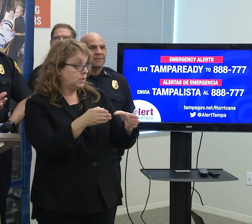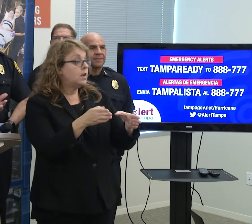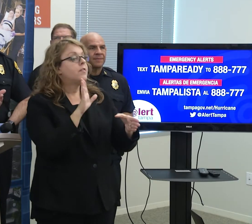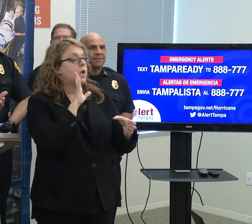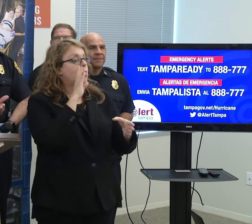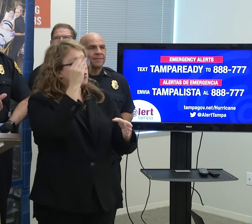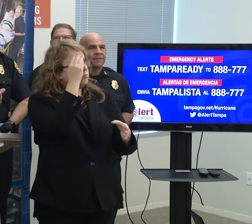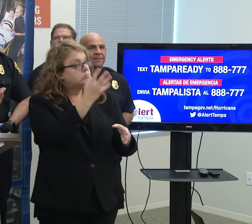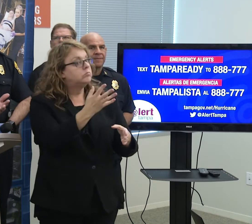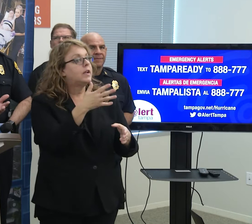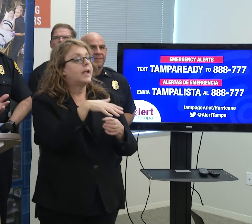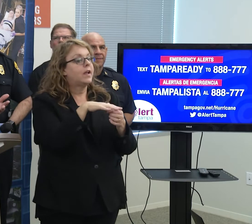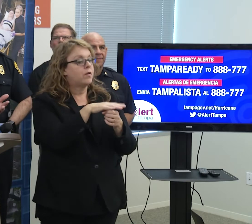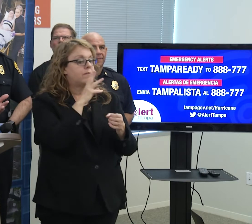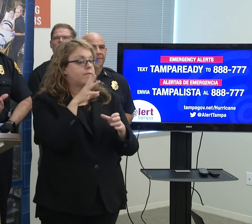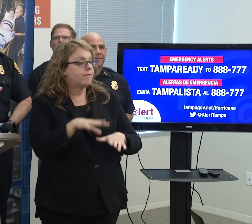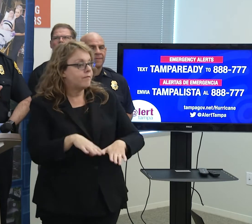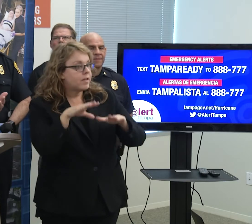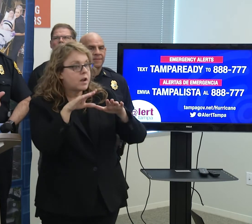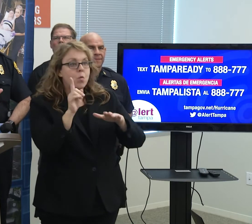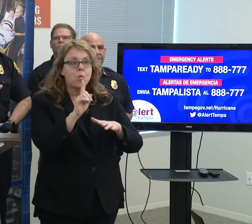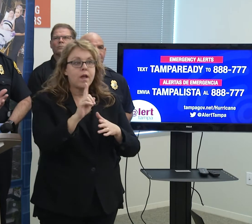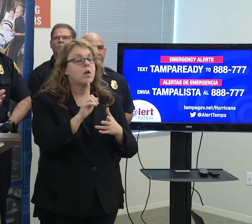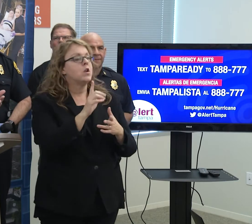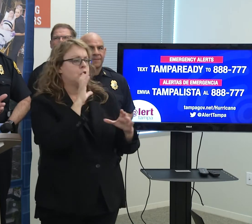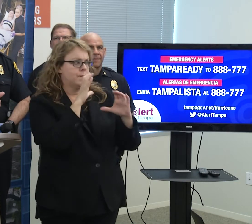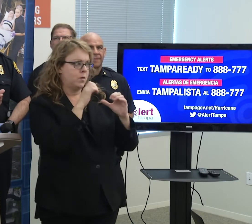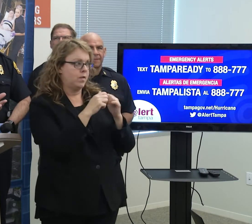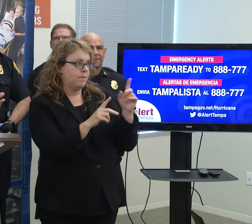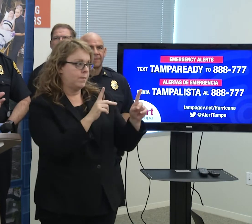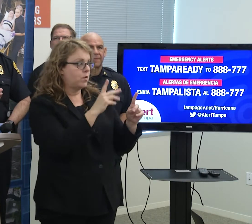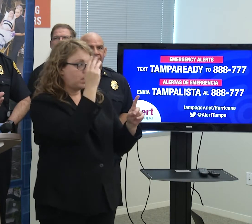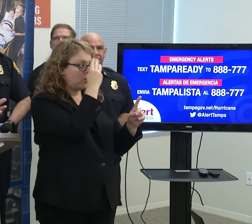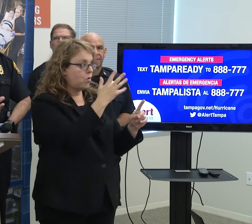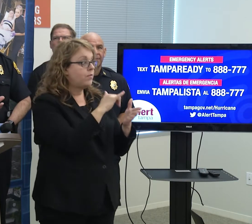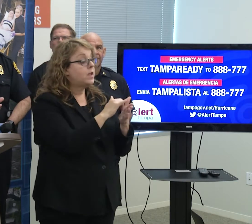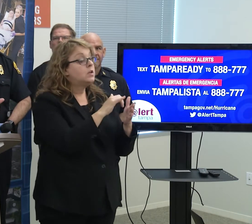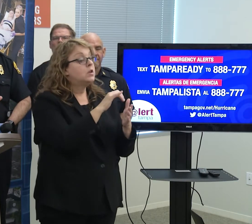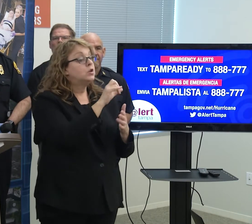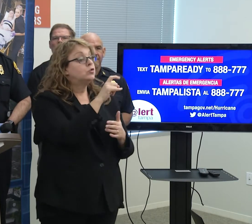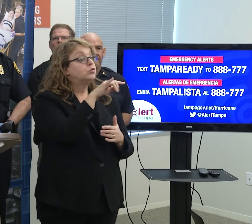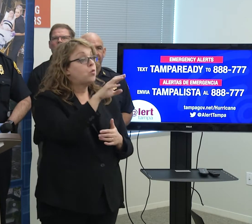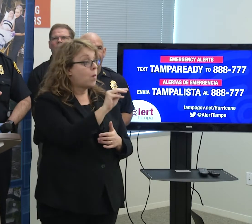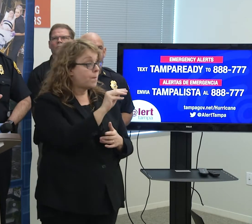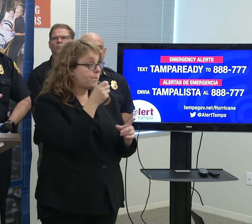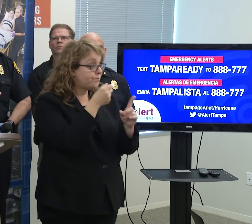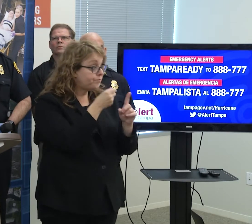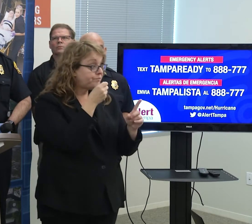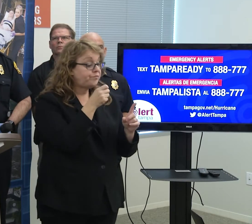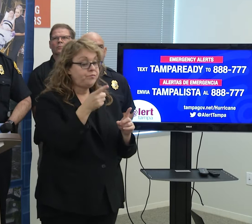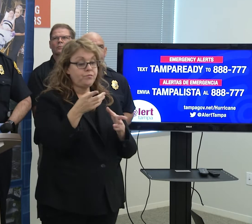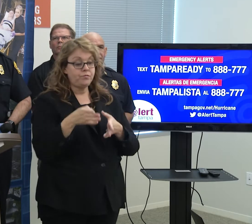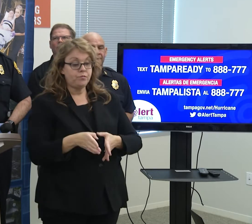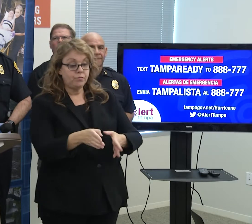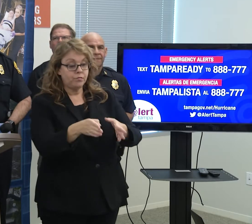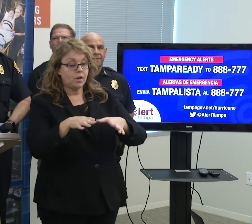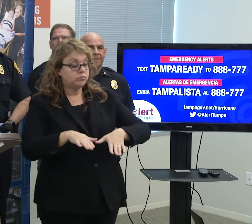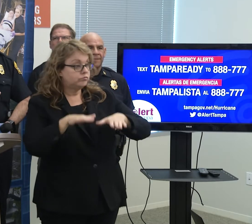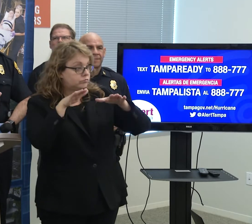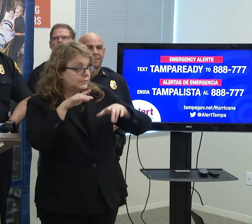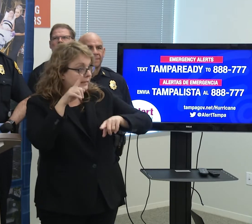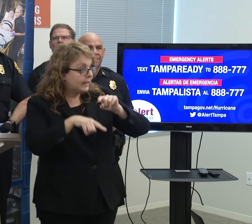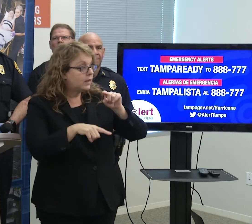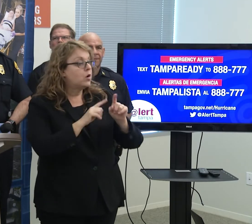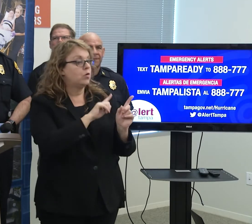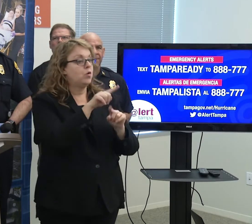they will tell you what areas are flooding. We do that all the time. Every time there's a storm and there's a street that's impassable, if